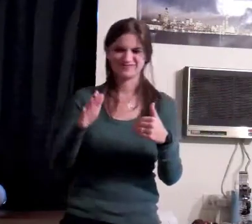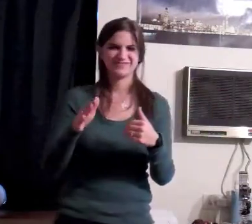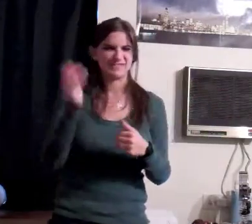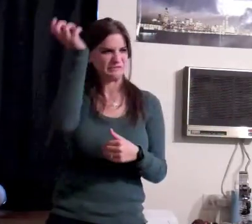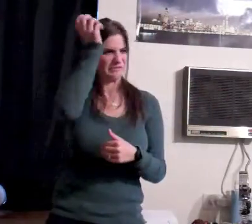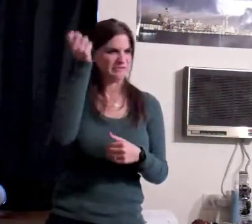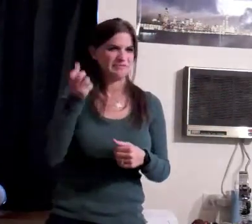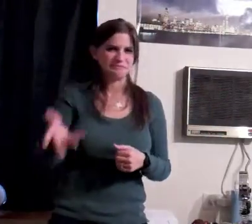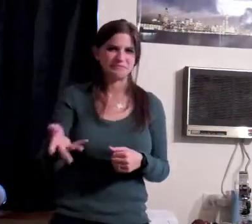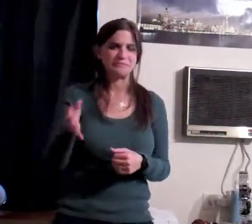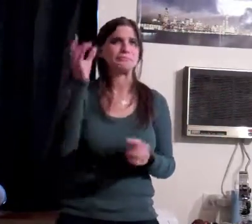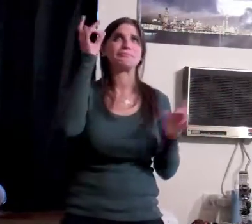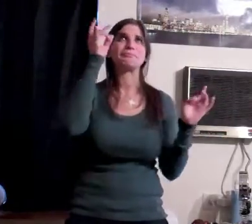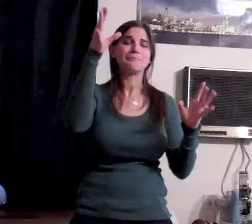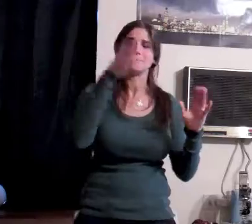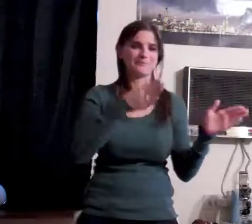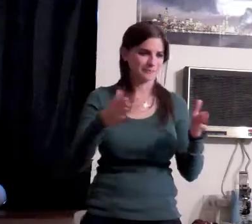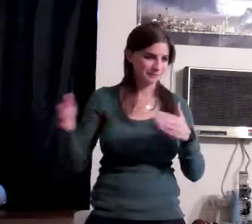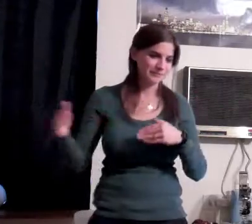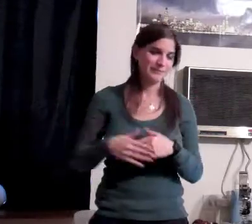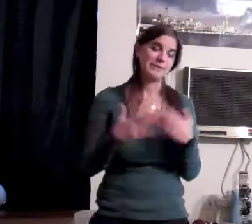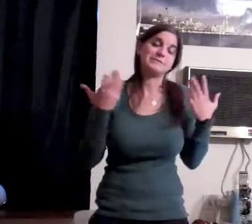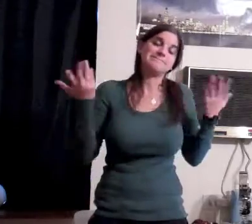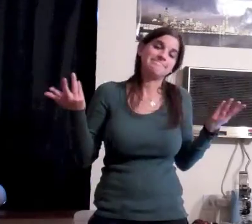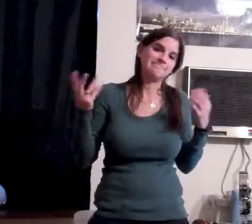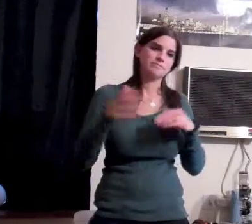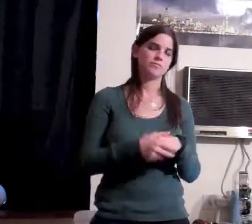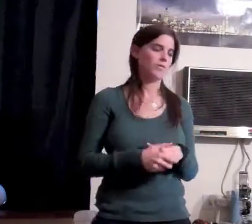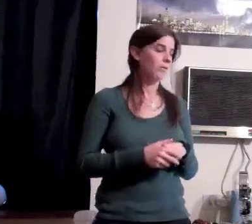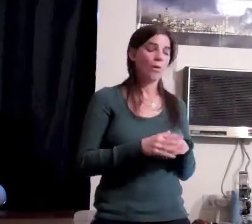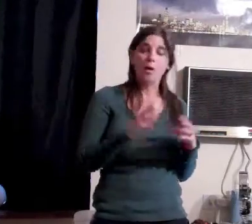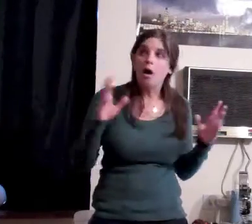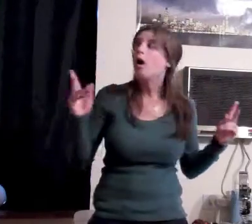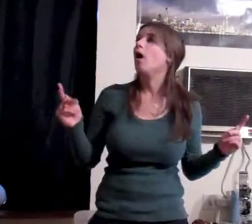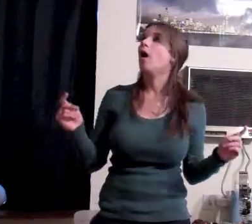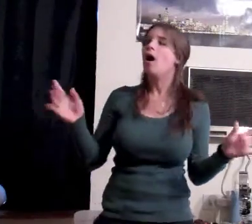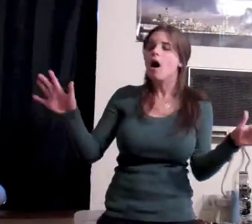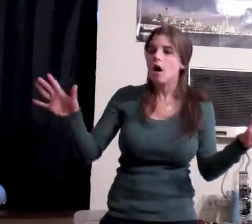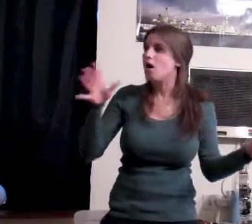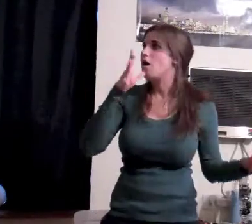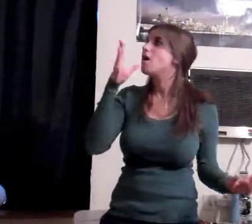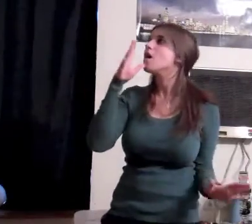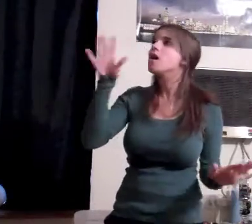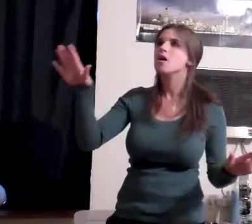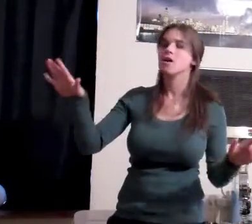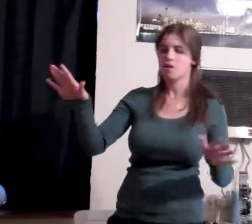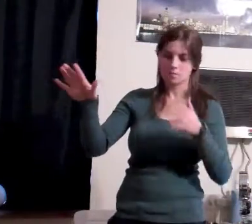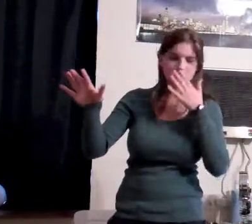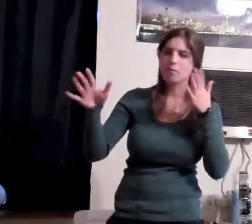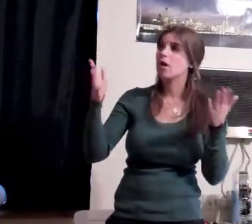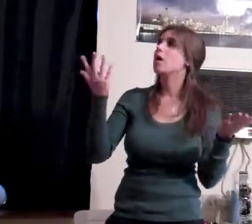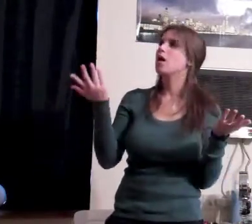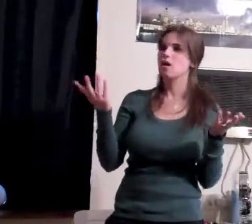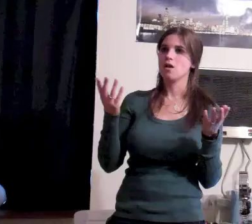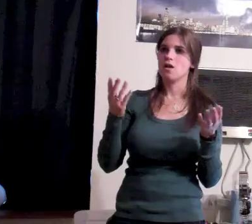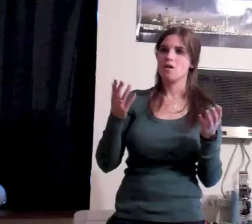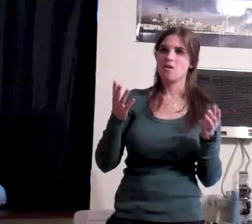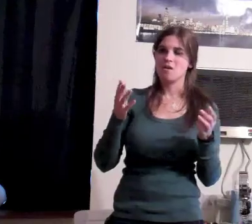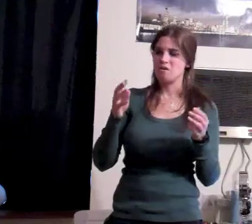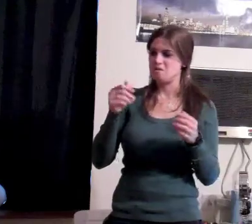Bad zoning. But she's like, what? She goes, but Mom, but men and women can't ever see each other